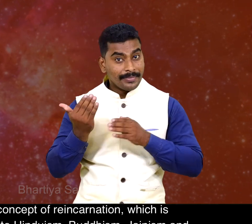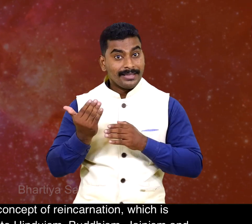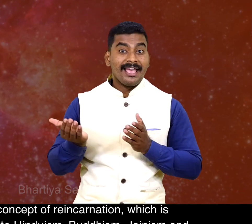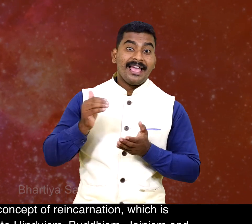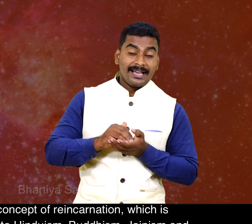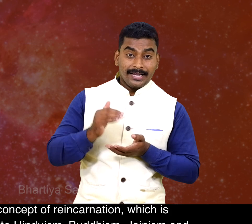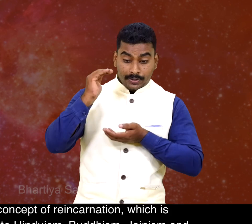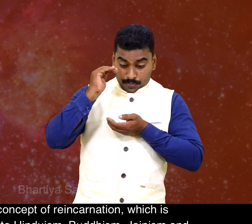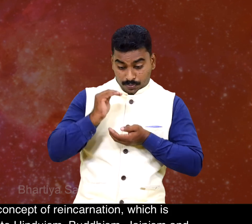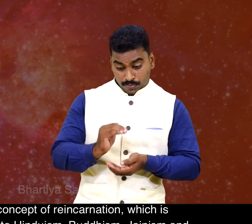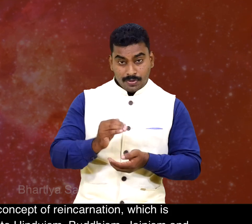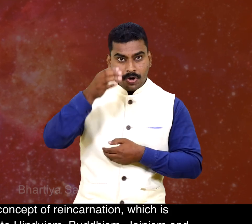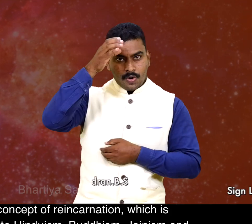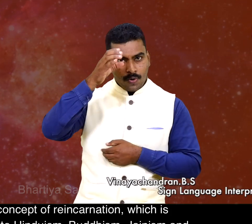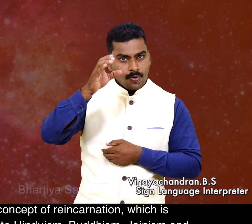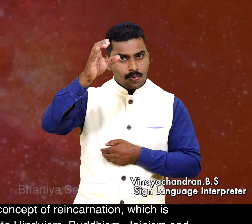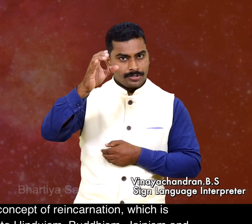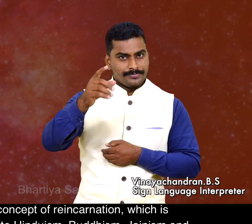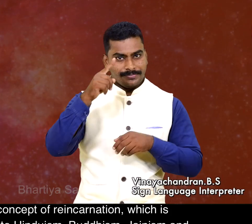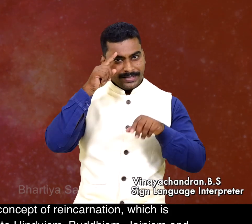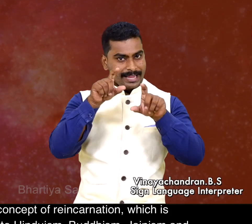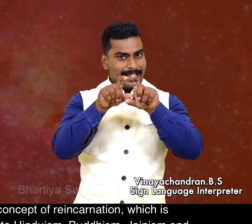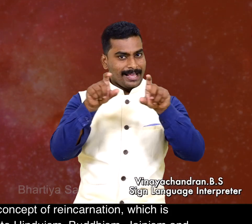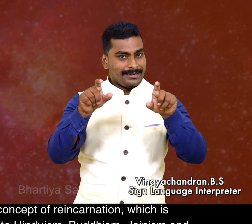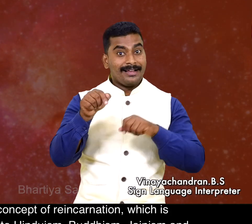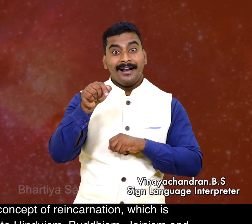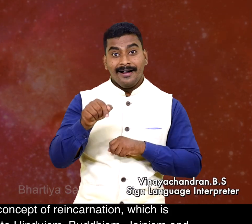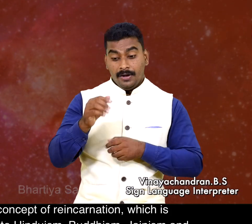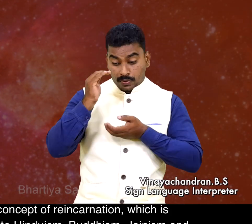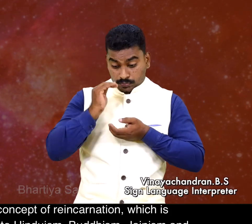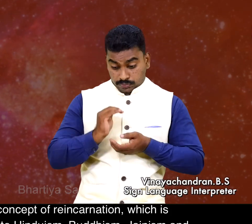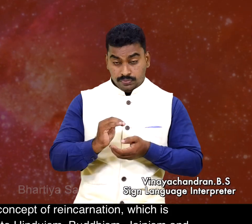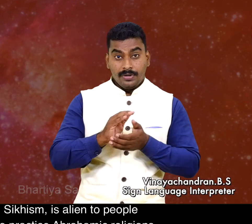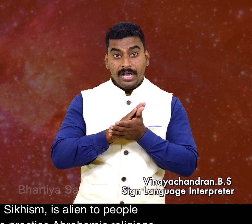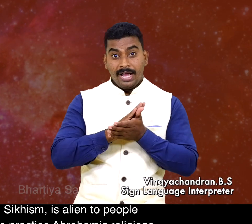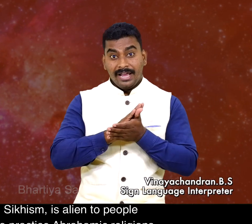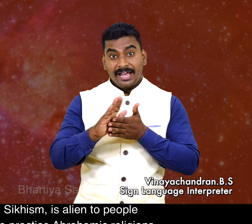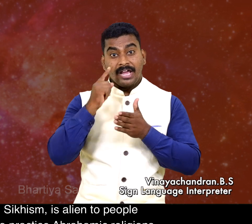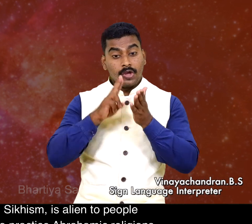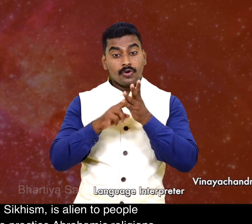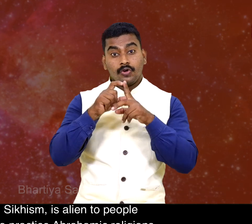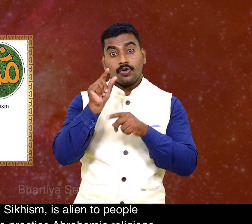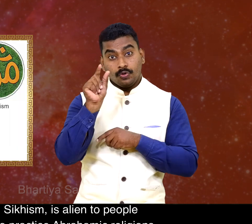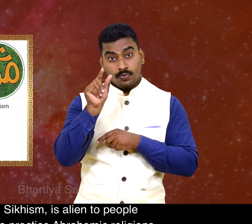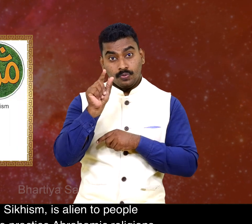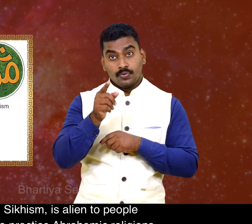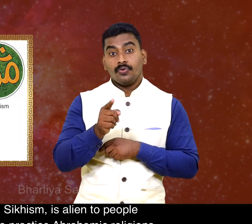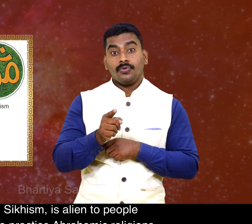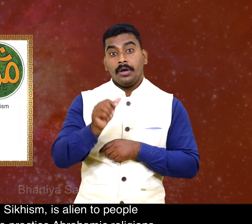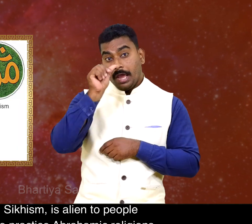reincarnation, Punarjanma, which is common to Hinduism, Buddhism, Jainism, and Sikhism, is alien to